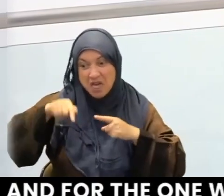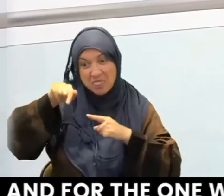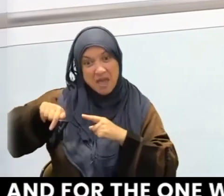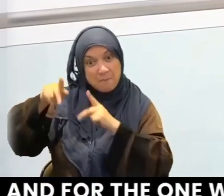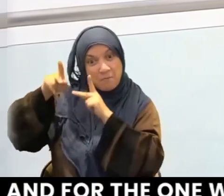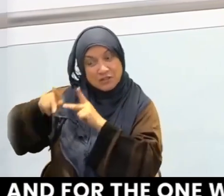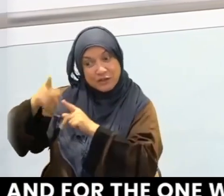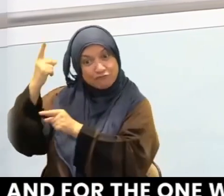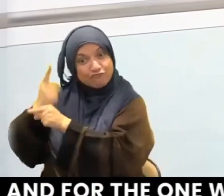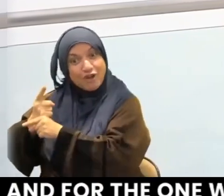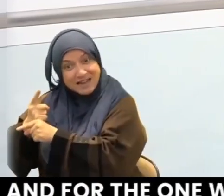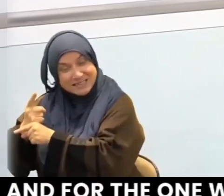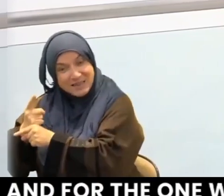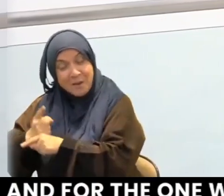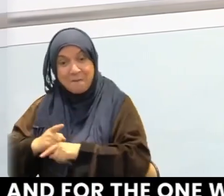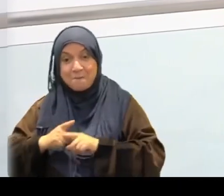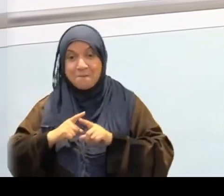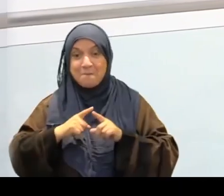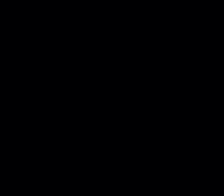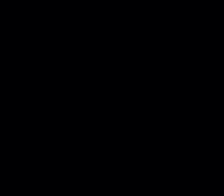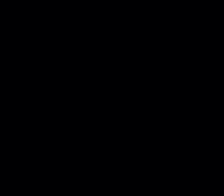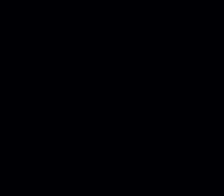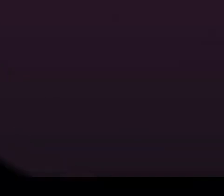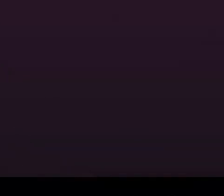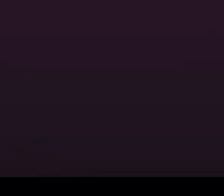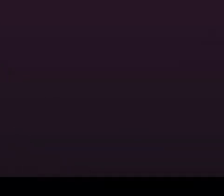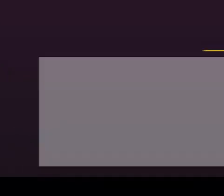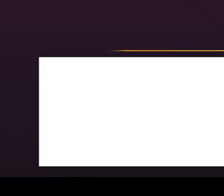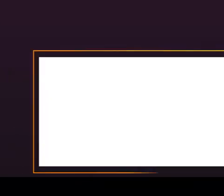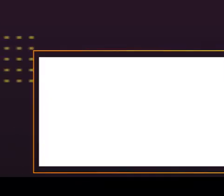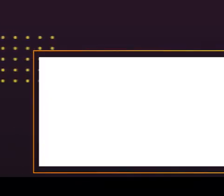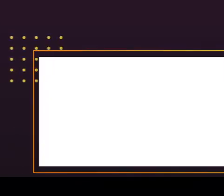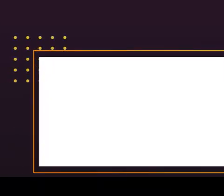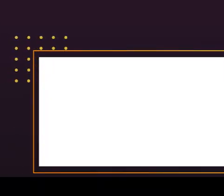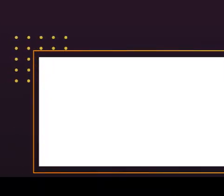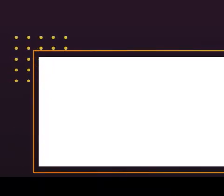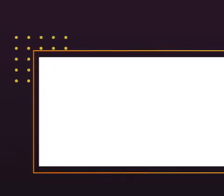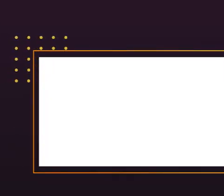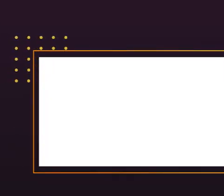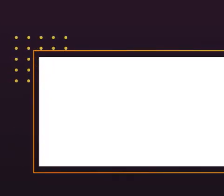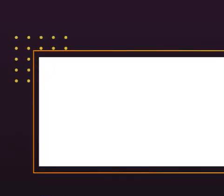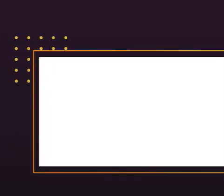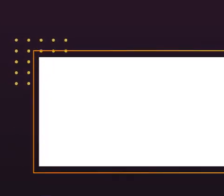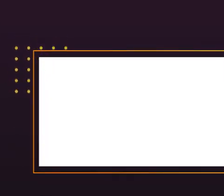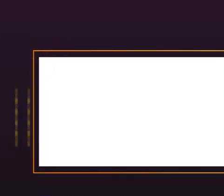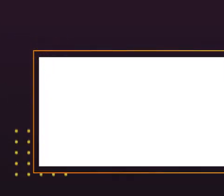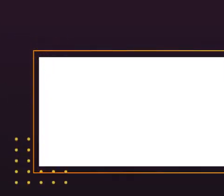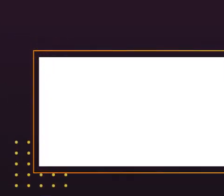one who makes their character excellent. May Allah subhanahu wa ta'ala make us amongst them. Allahumma ameen.